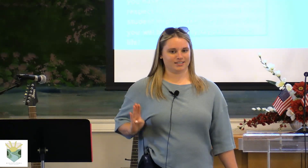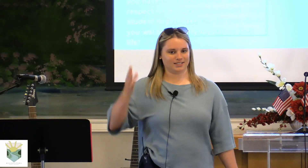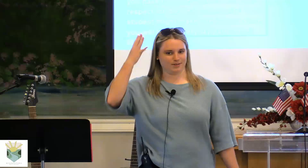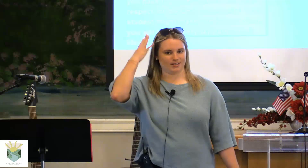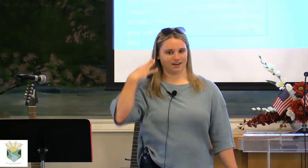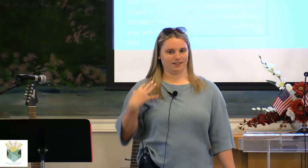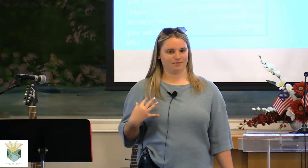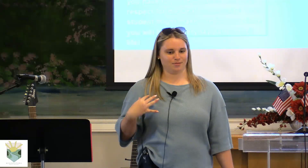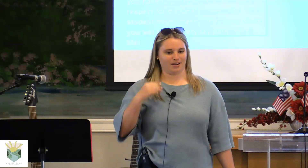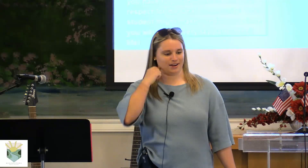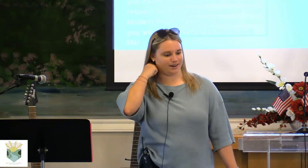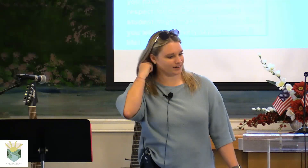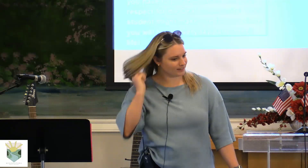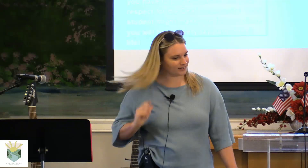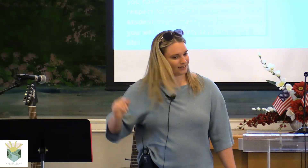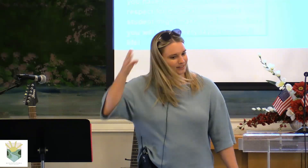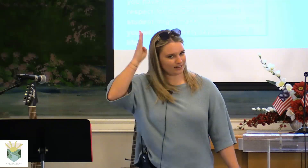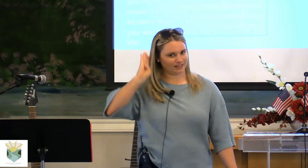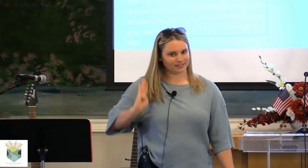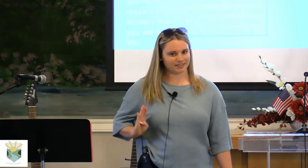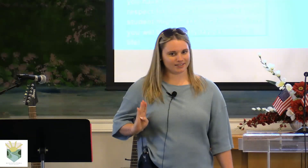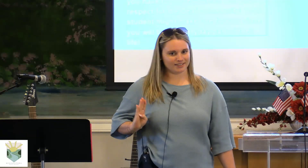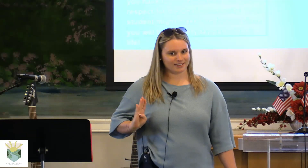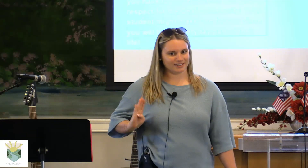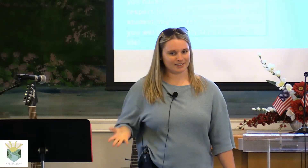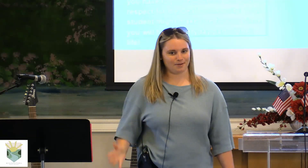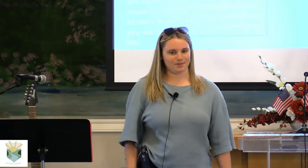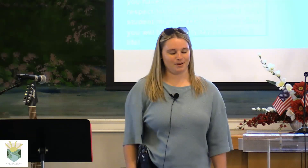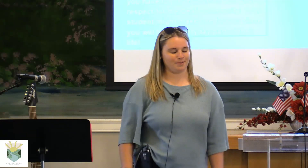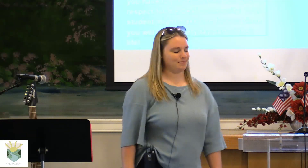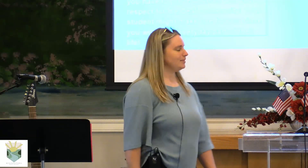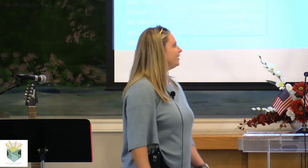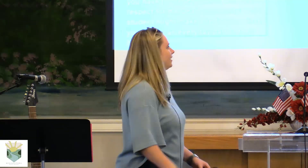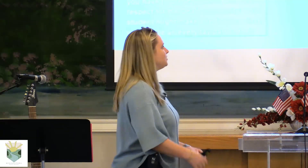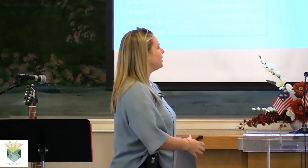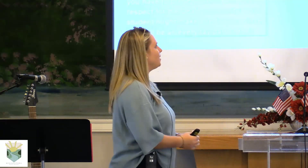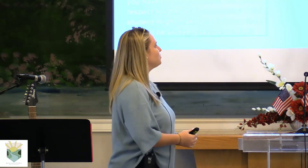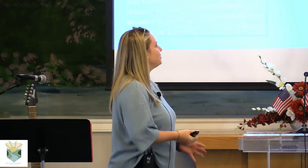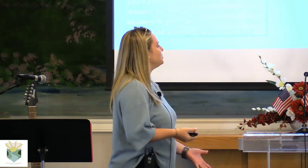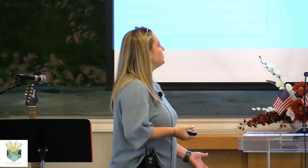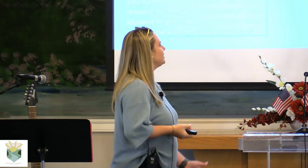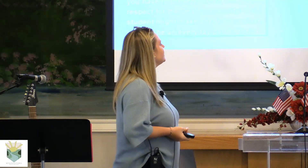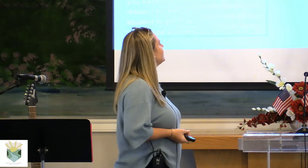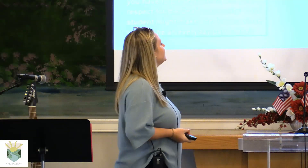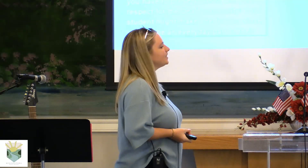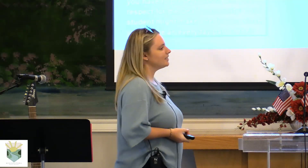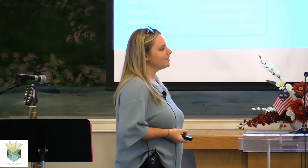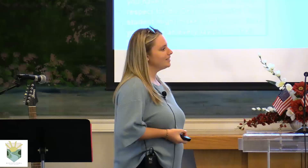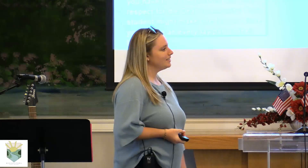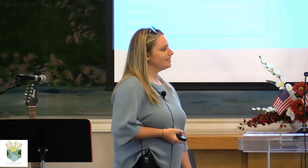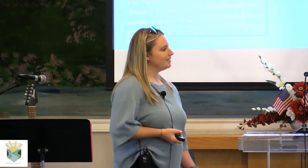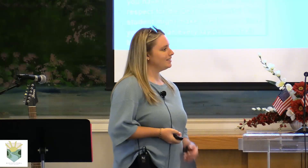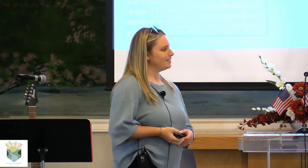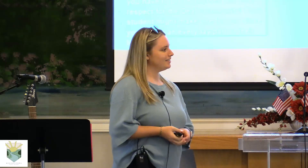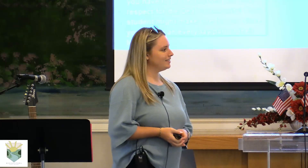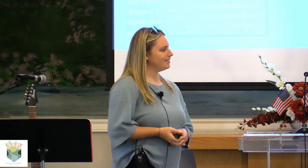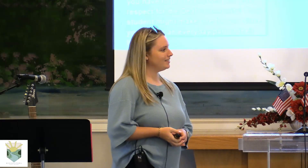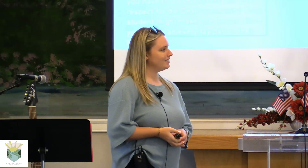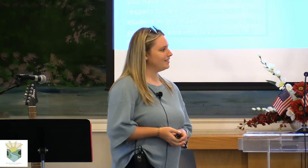it's kind of like for my hair, like this. So anyway, that's what I'm referred to as. Which is so interesting because he was blind. So you did tell